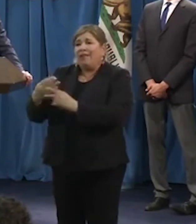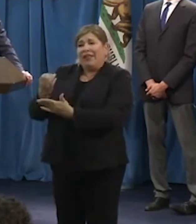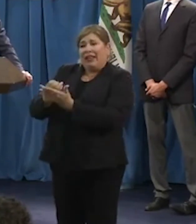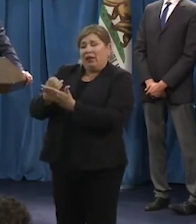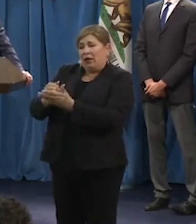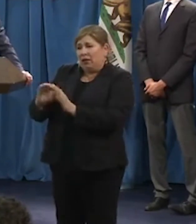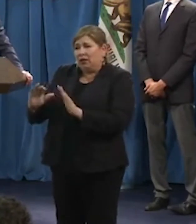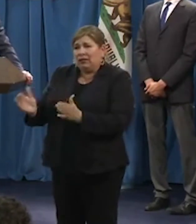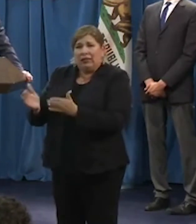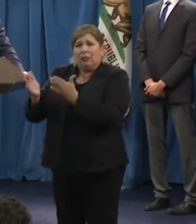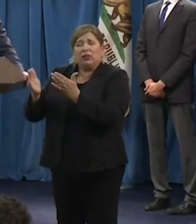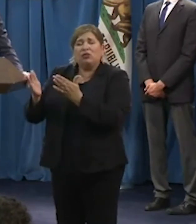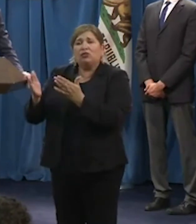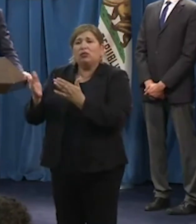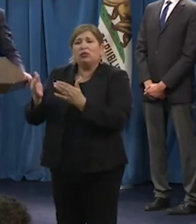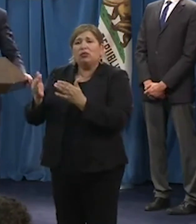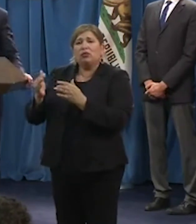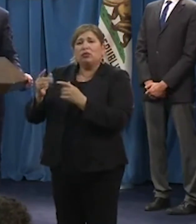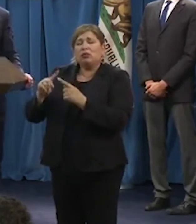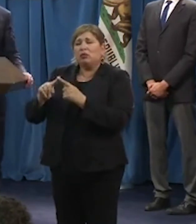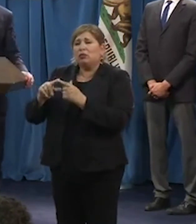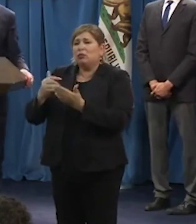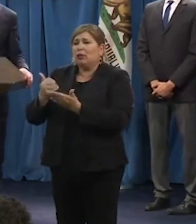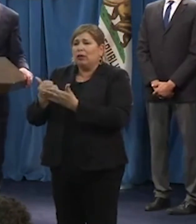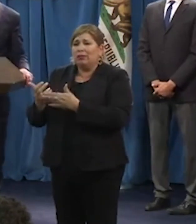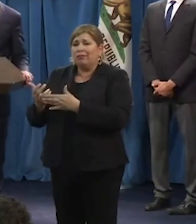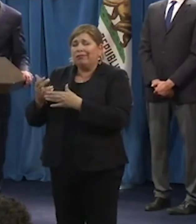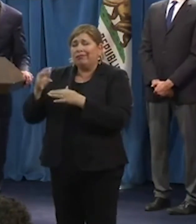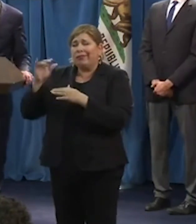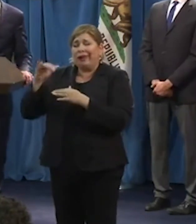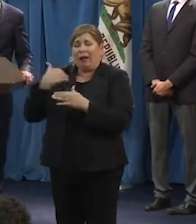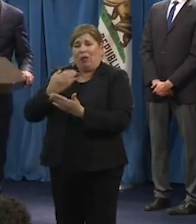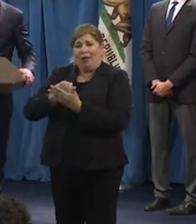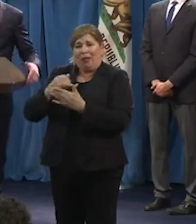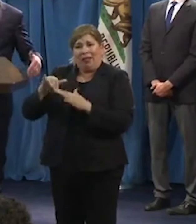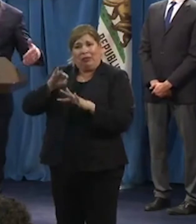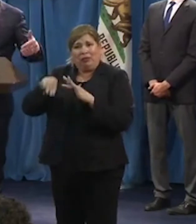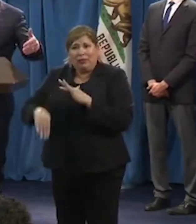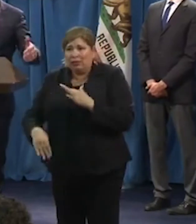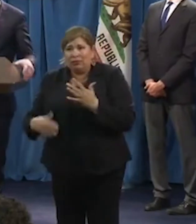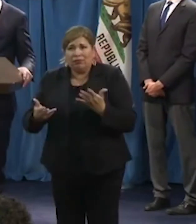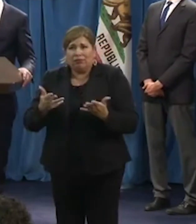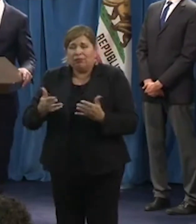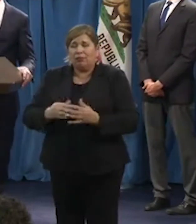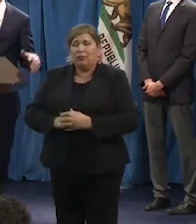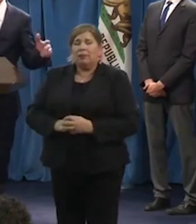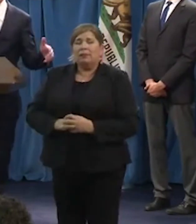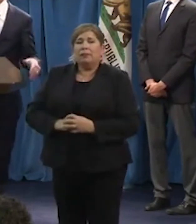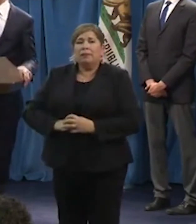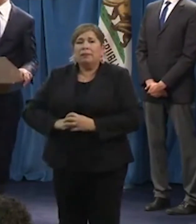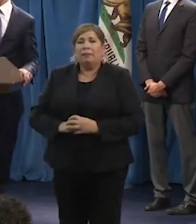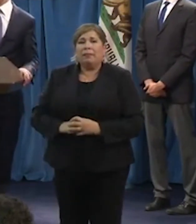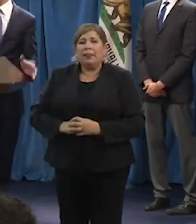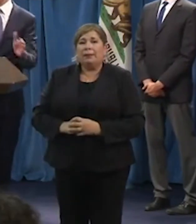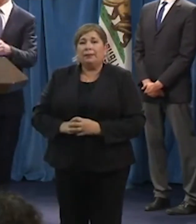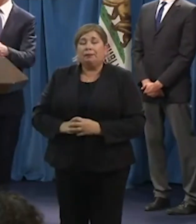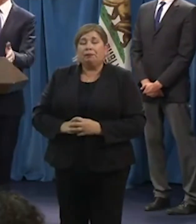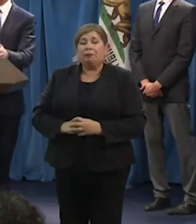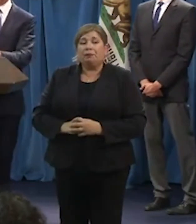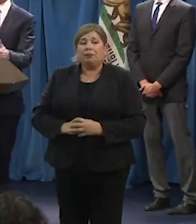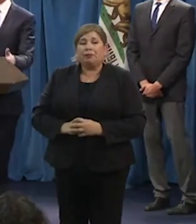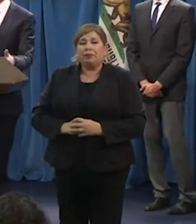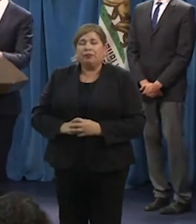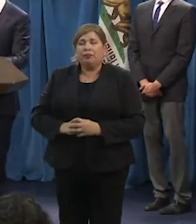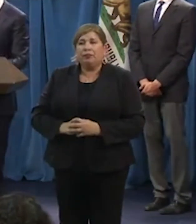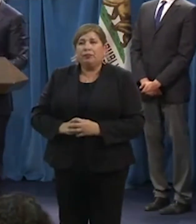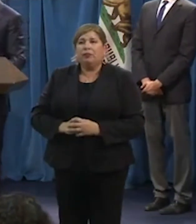to address the downturn in the economy that this could? So it was just a few weeks ago. Let me answer that specifically, but